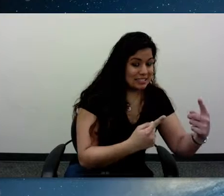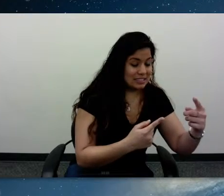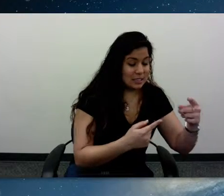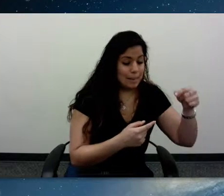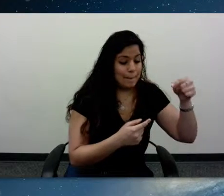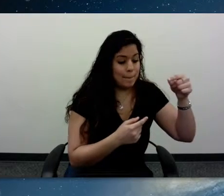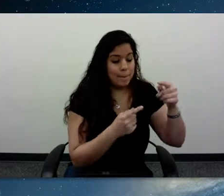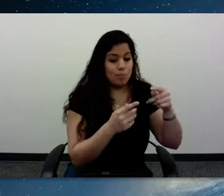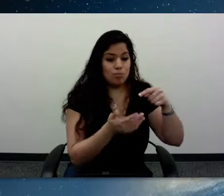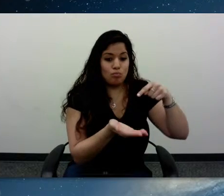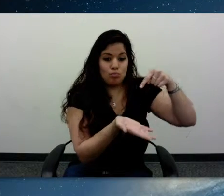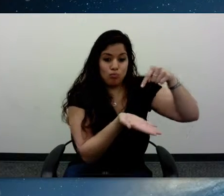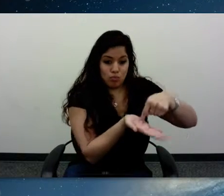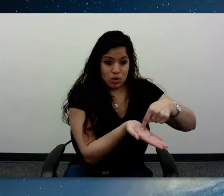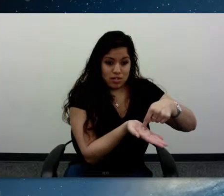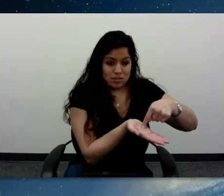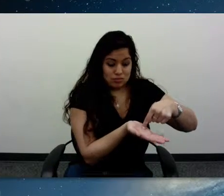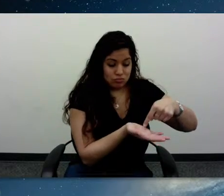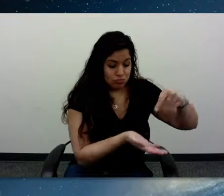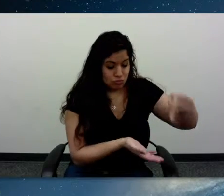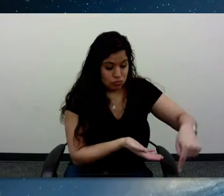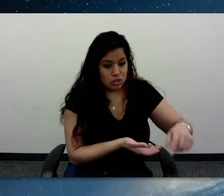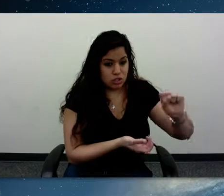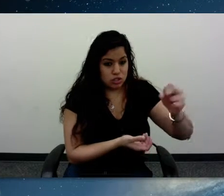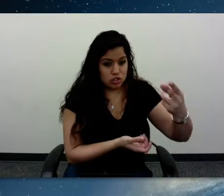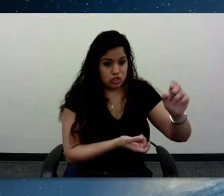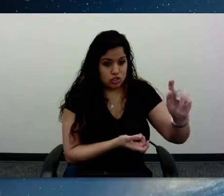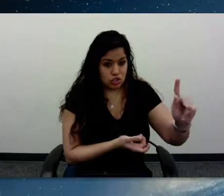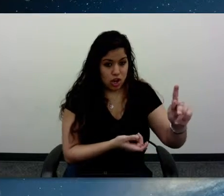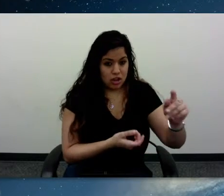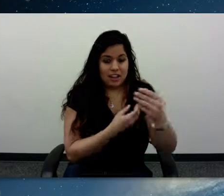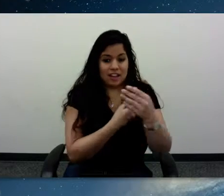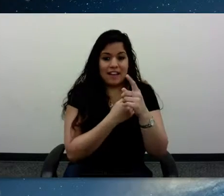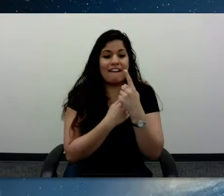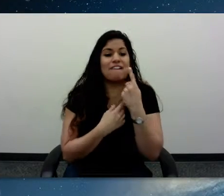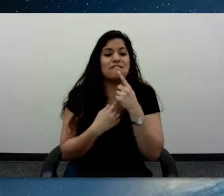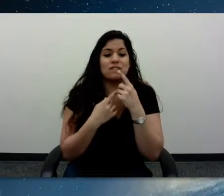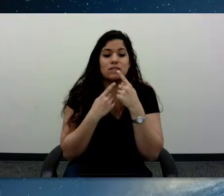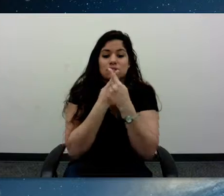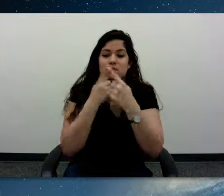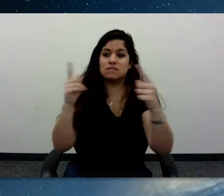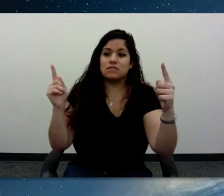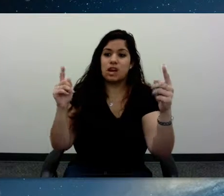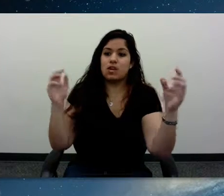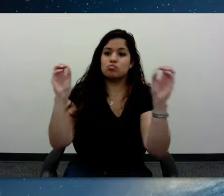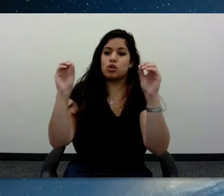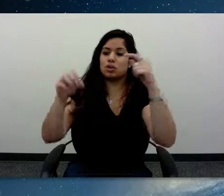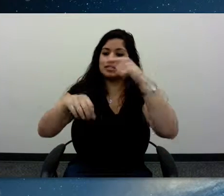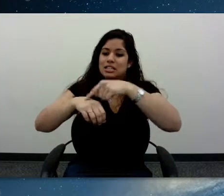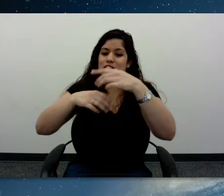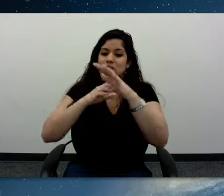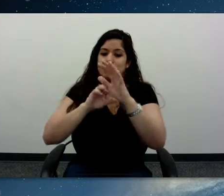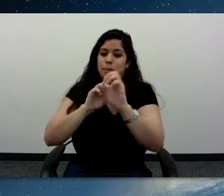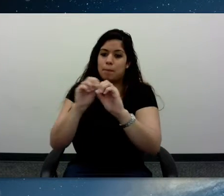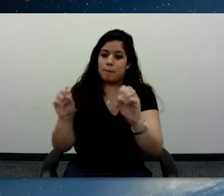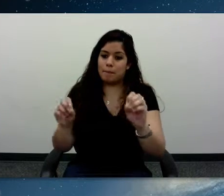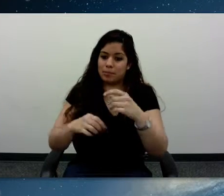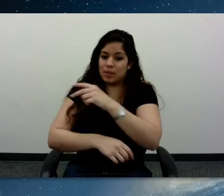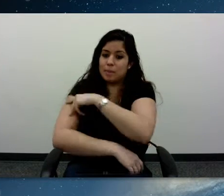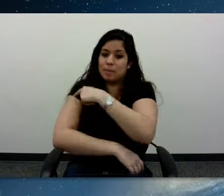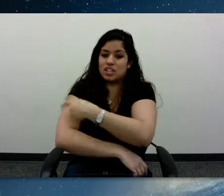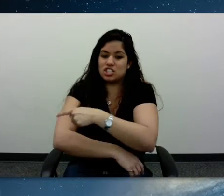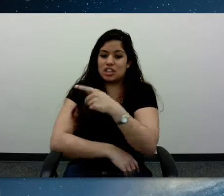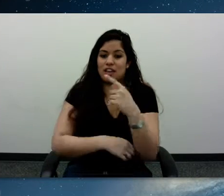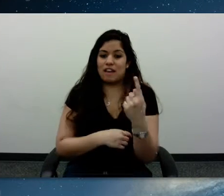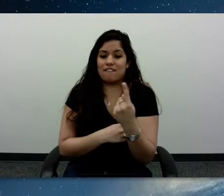going to say, everyone clear. Push flashing button to deliver shock. Shock delivered.